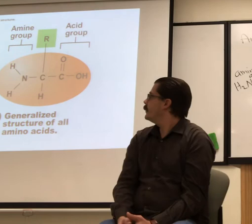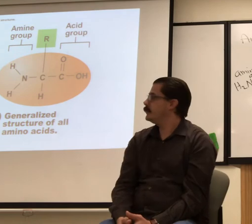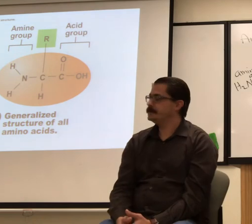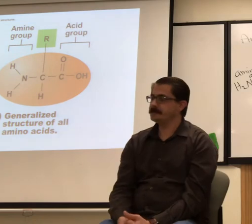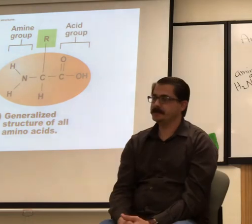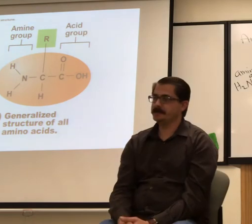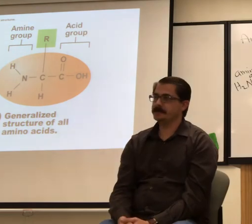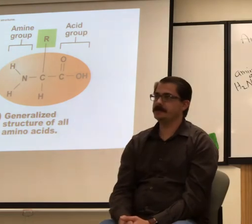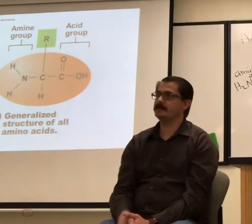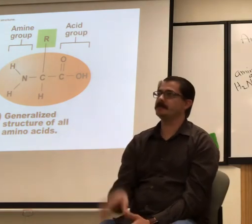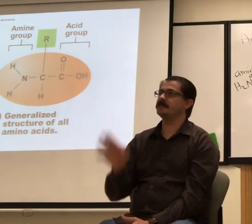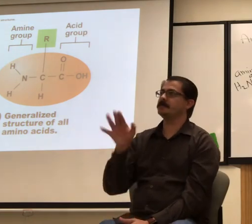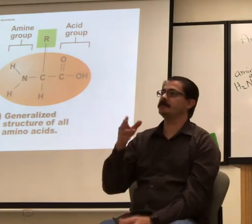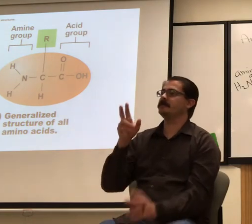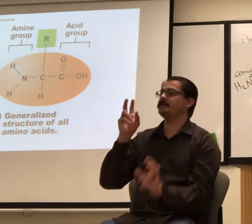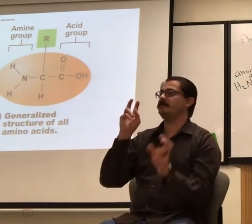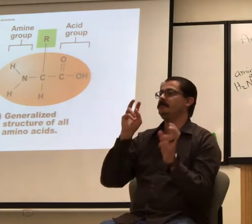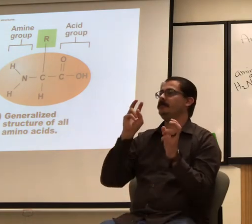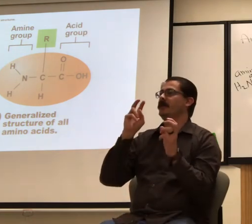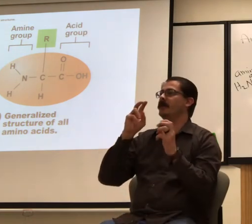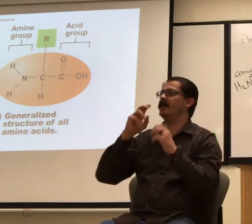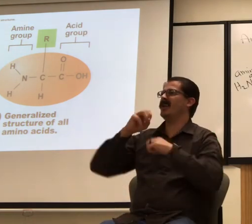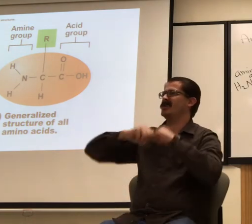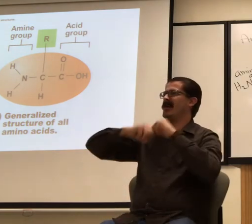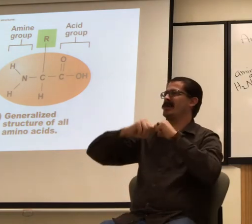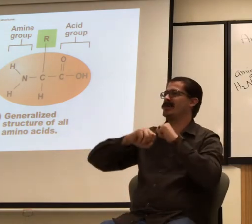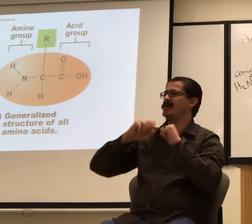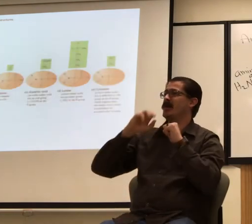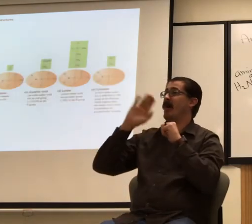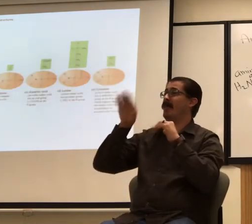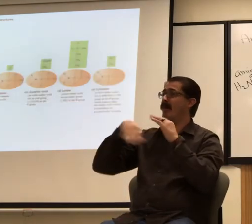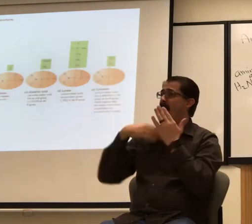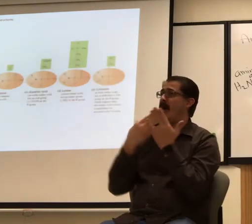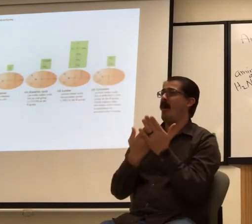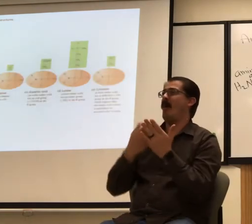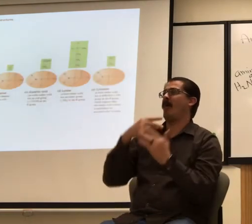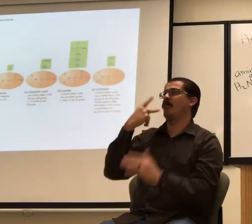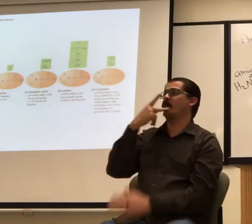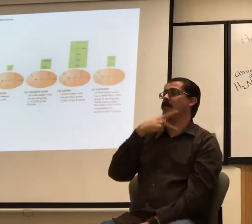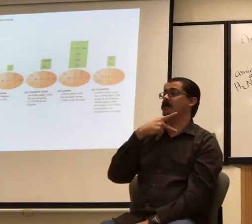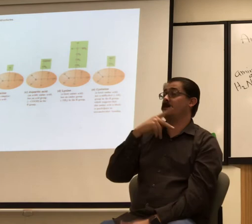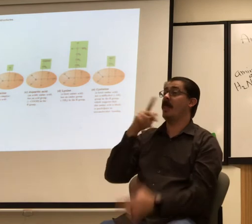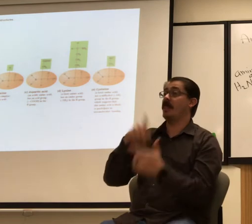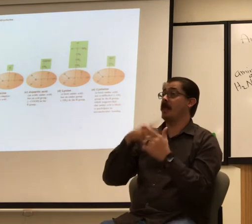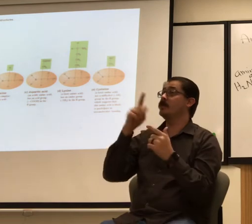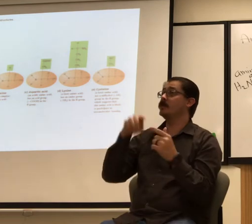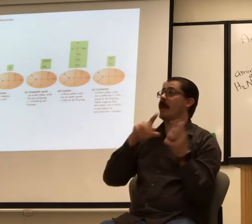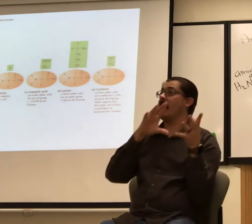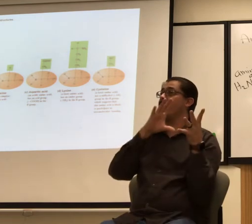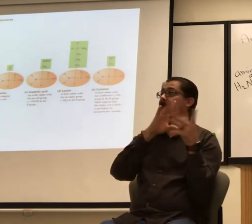So these are the building blocks of all proteins. You can link them together.